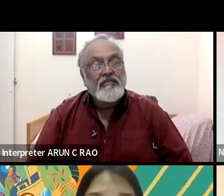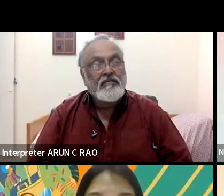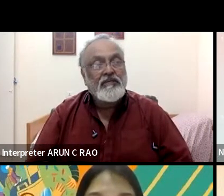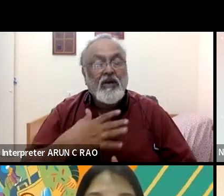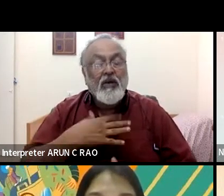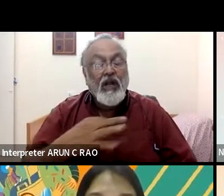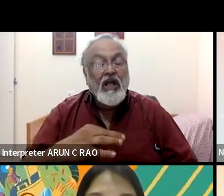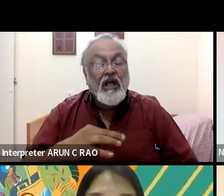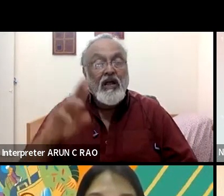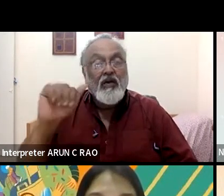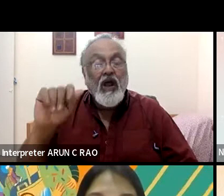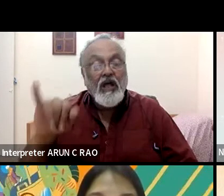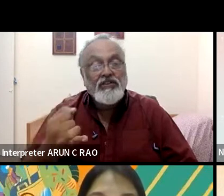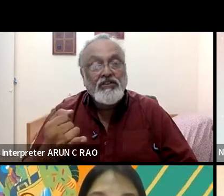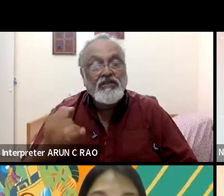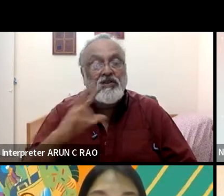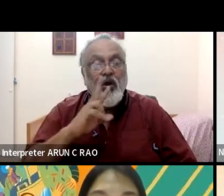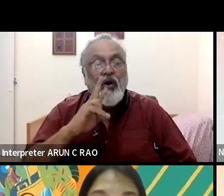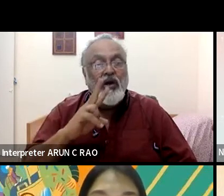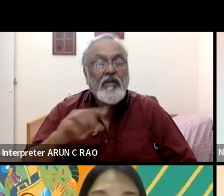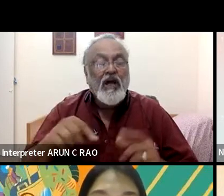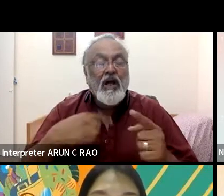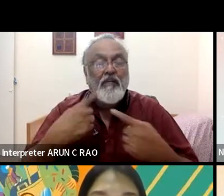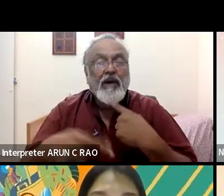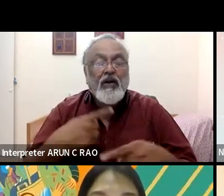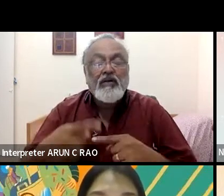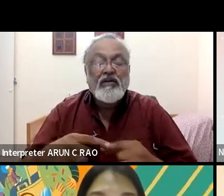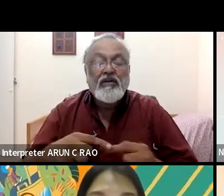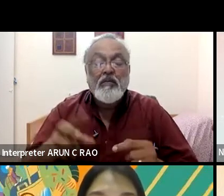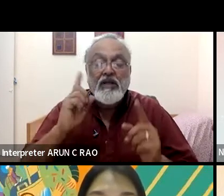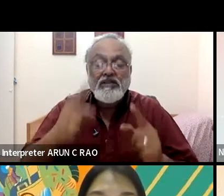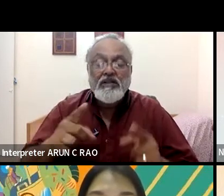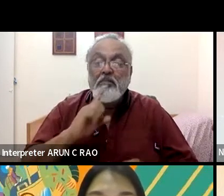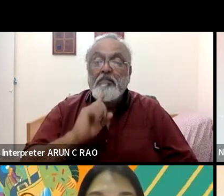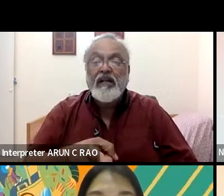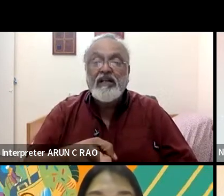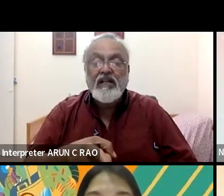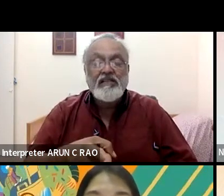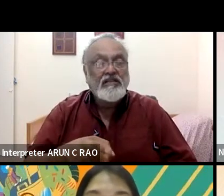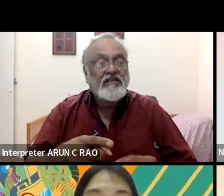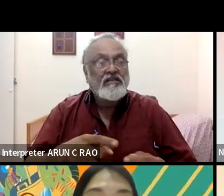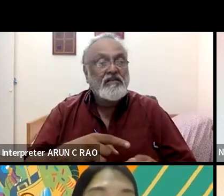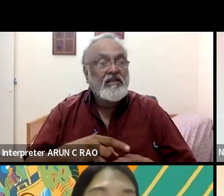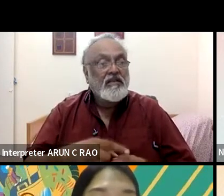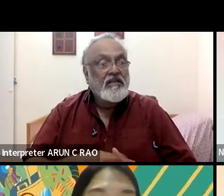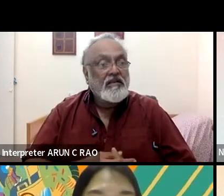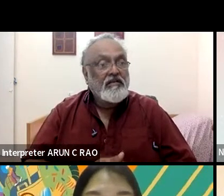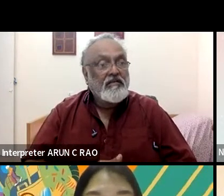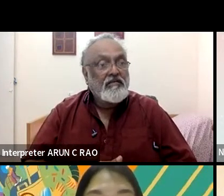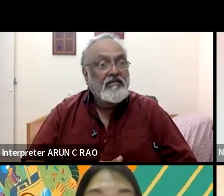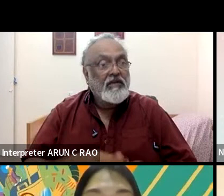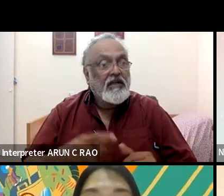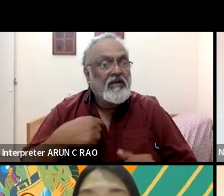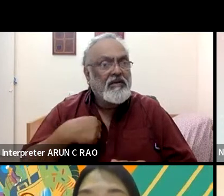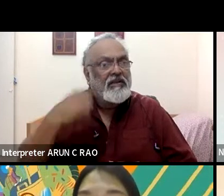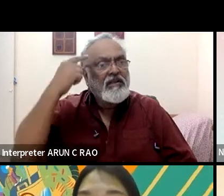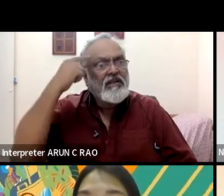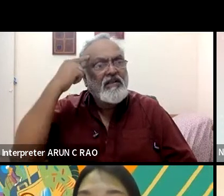particular talking about the need for this to be kind of mandated, which for me is the stick. I think we need, and